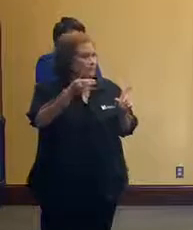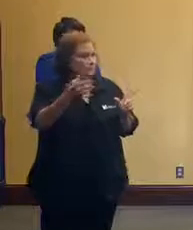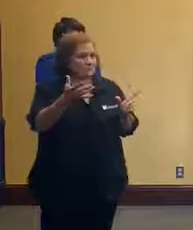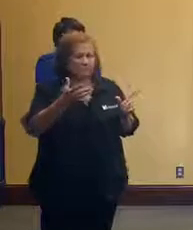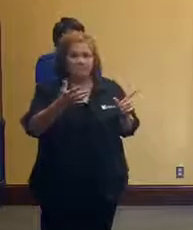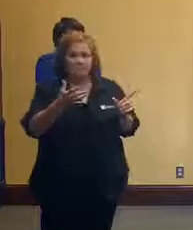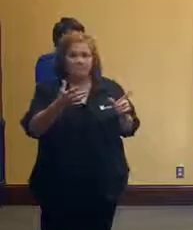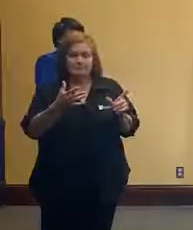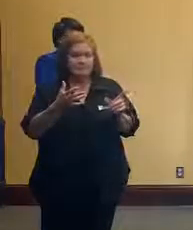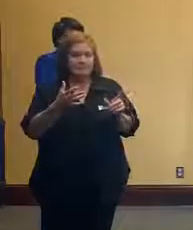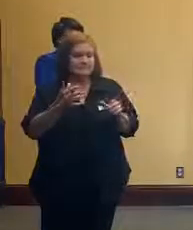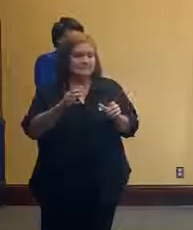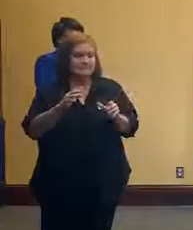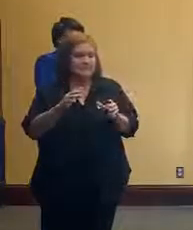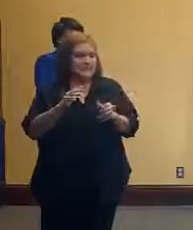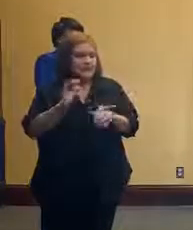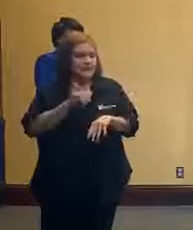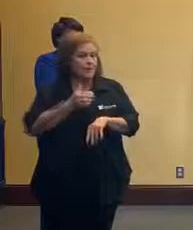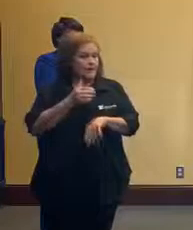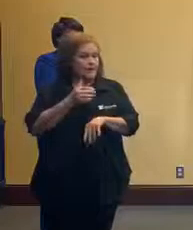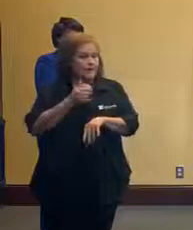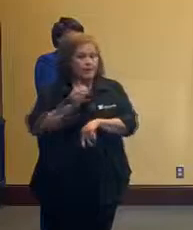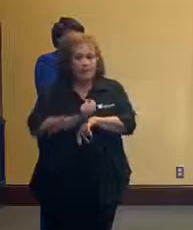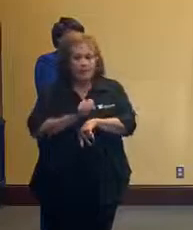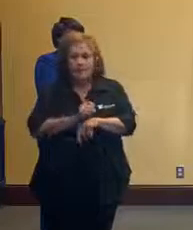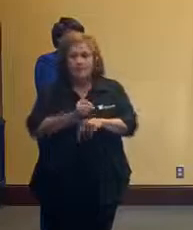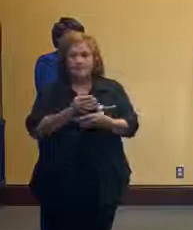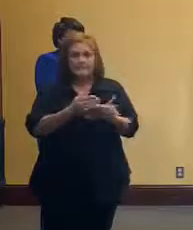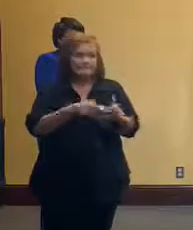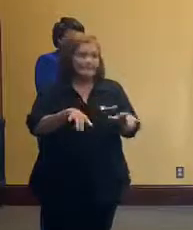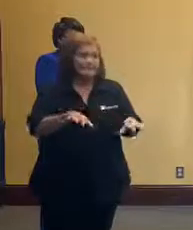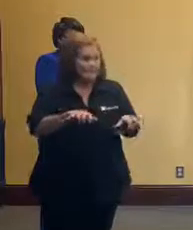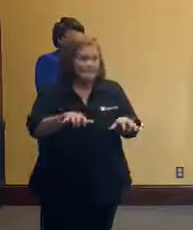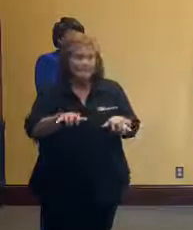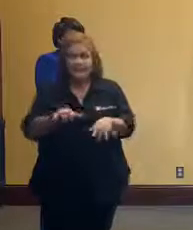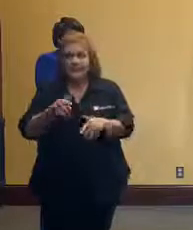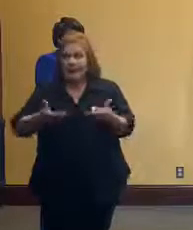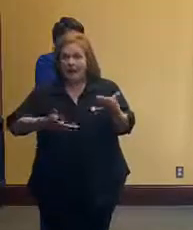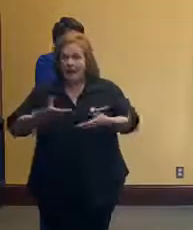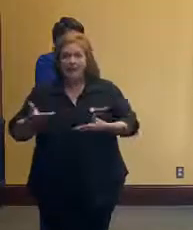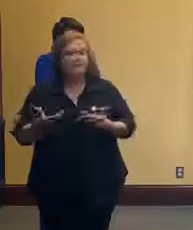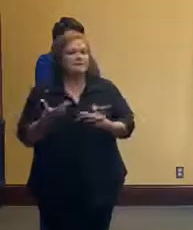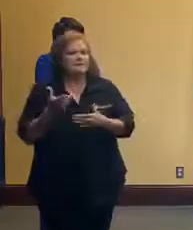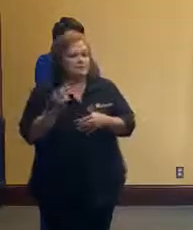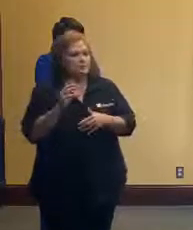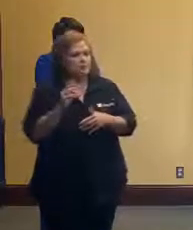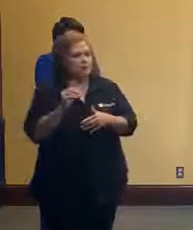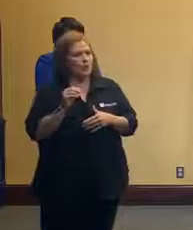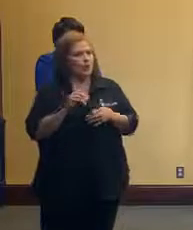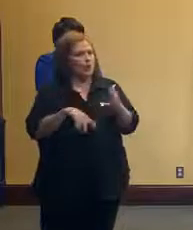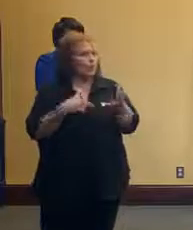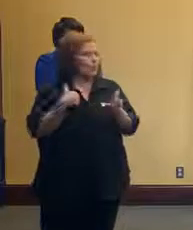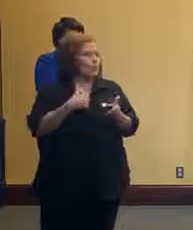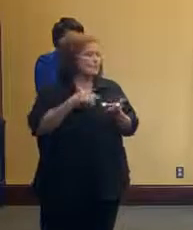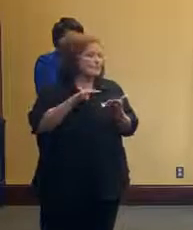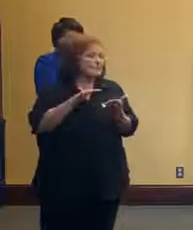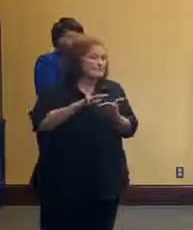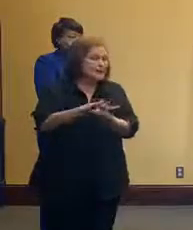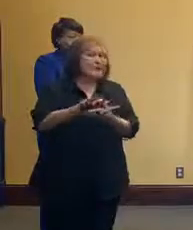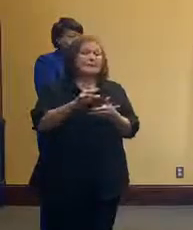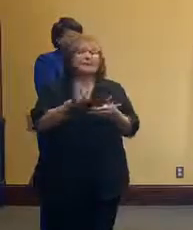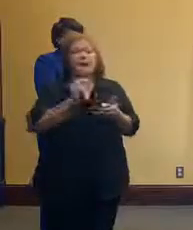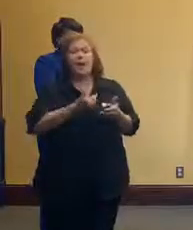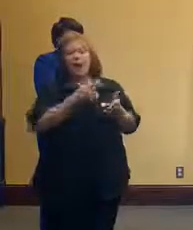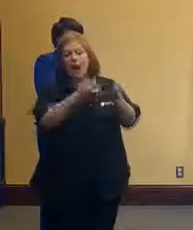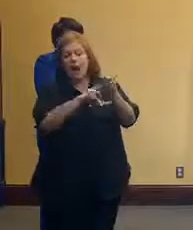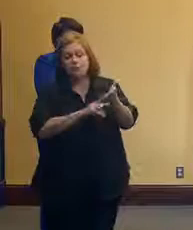public safety employees. We do not want to regress in that regard. And as far as our contractual spend, each of those are being